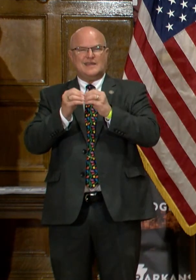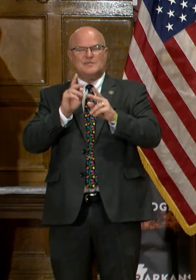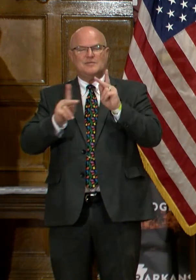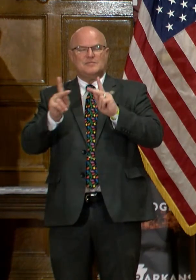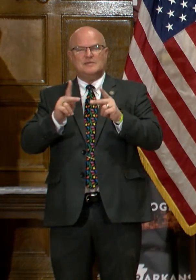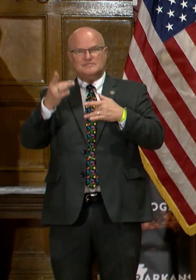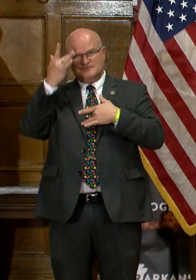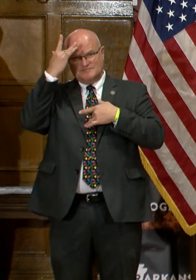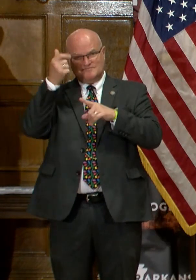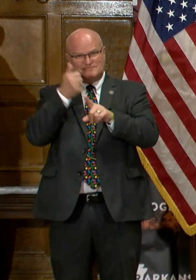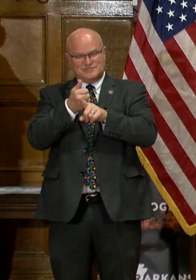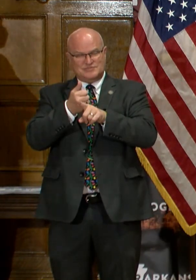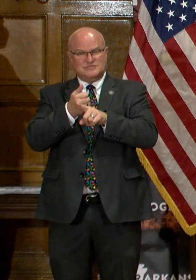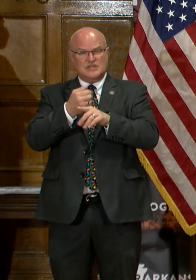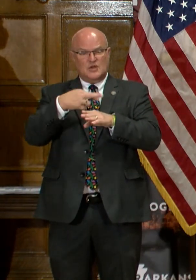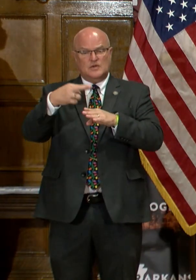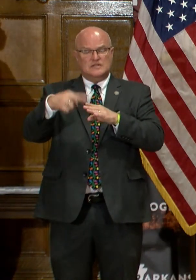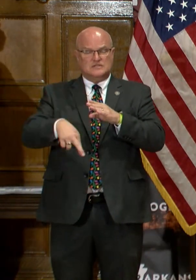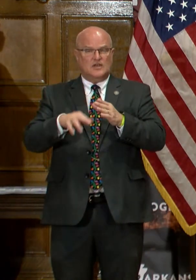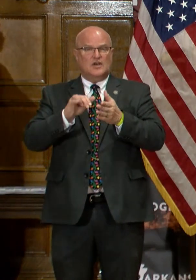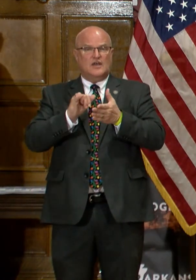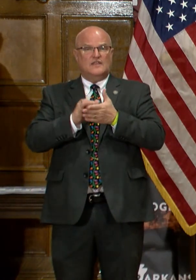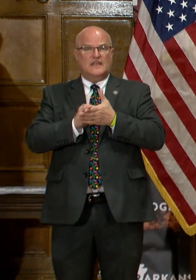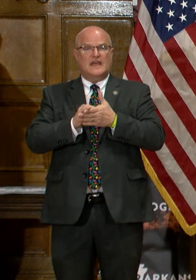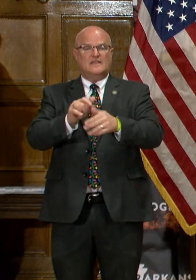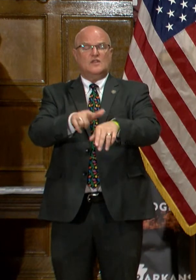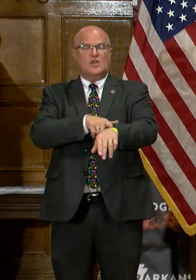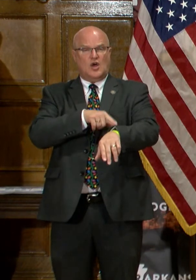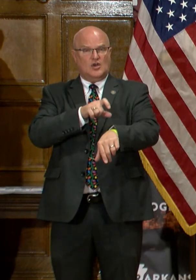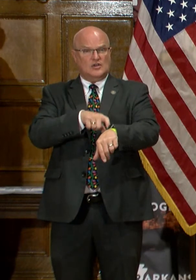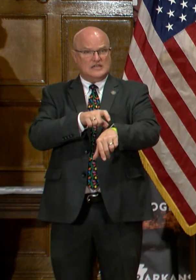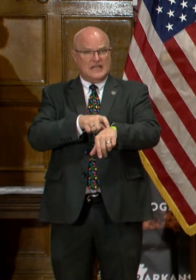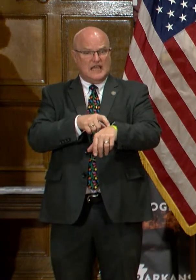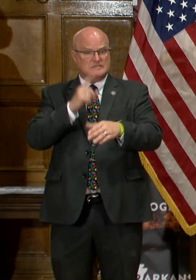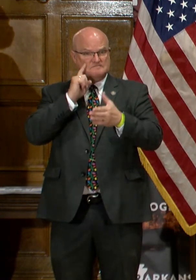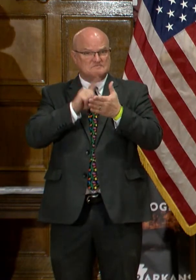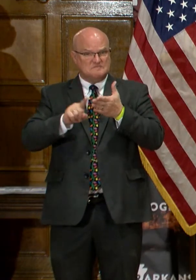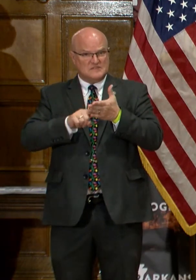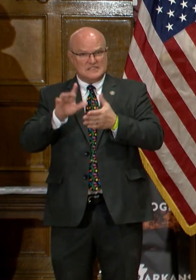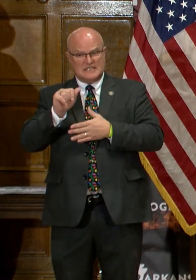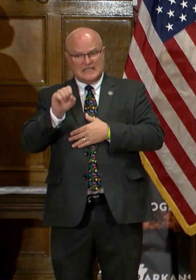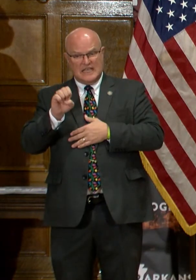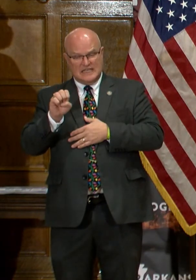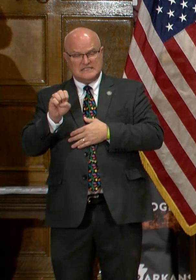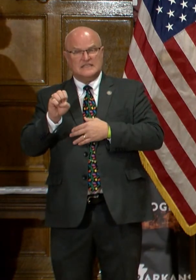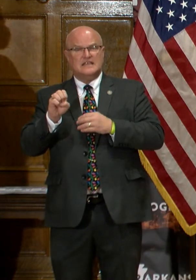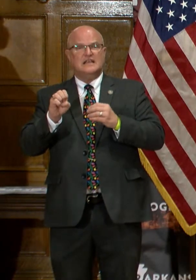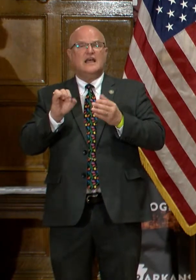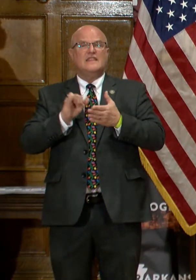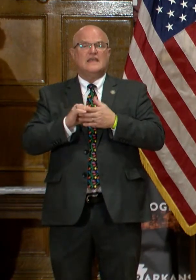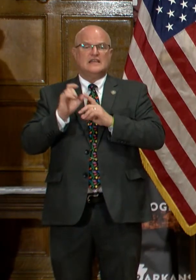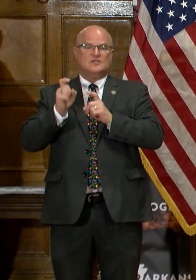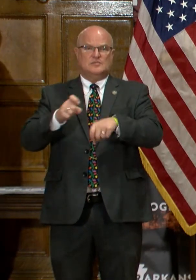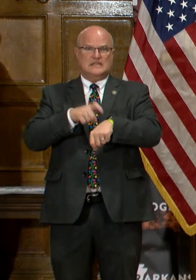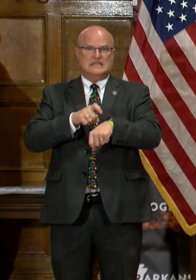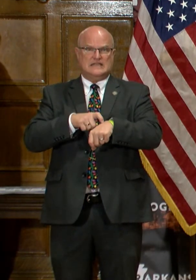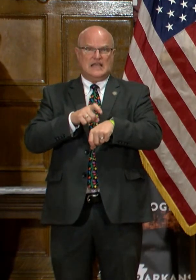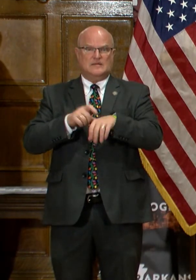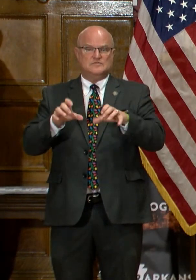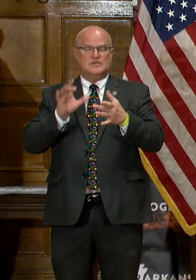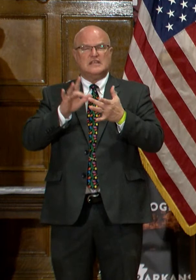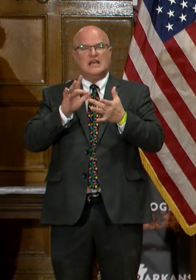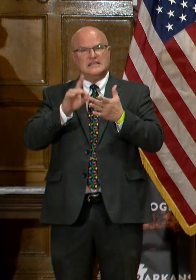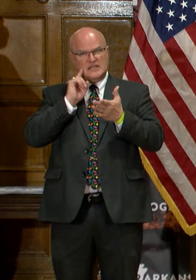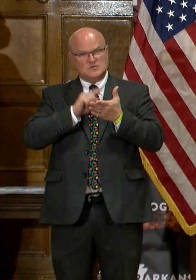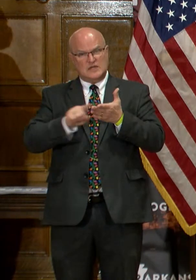seeing. And as a result, that then, you know, the longer time it takes to investigate a case, you know, that contributes to the time that it takes to do the